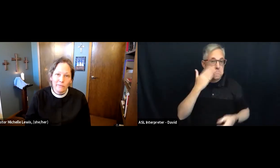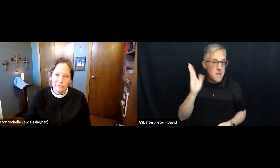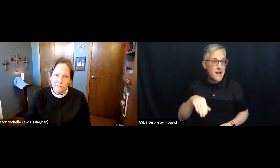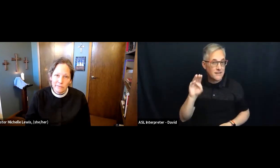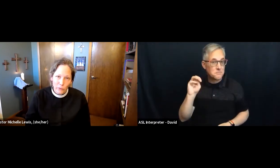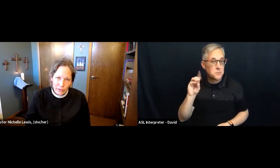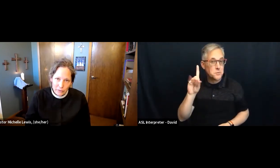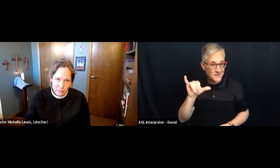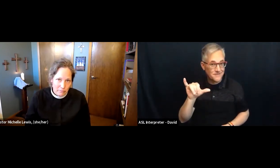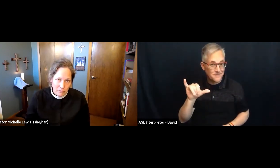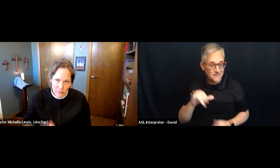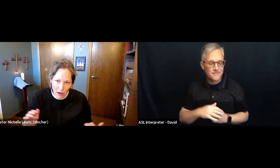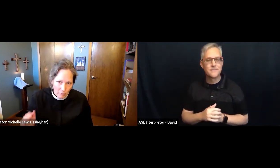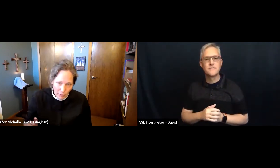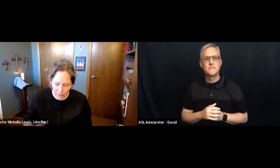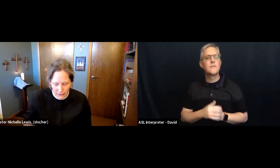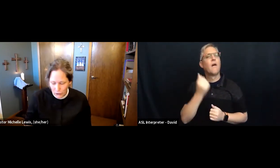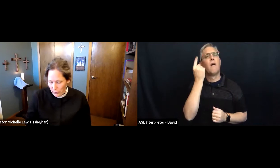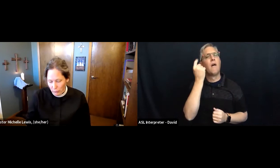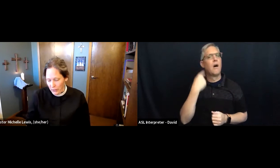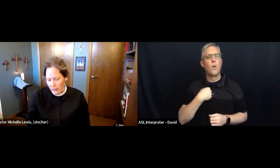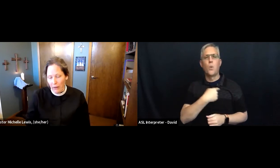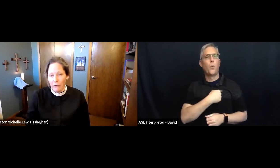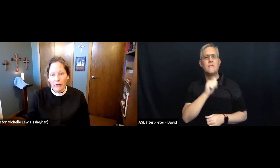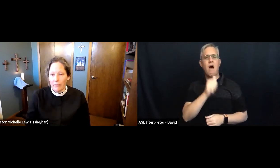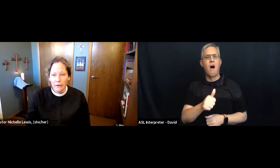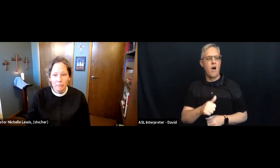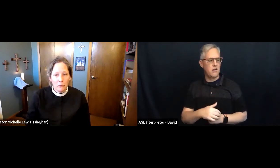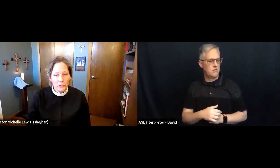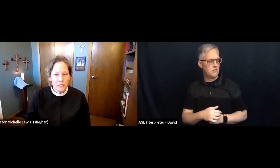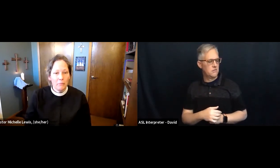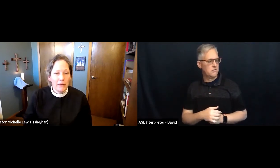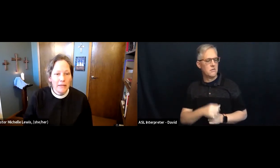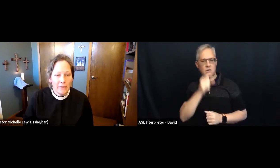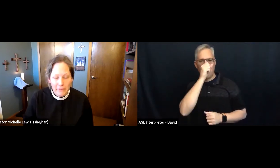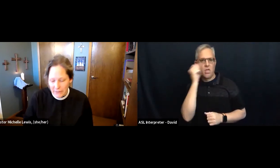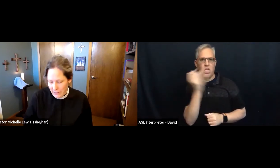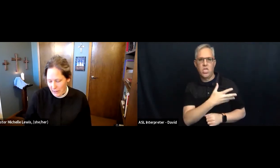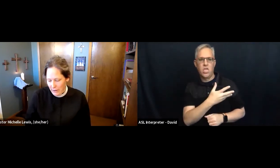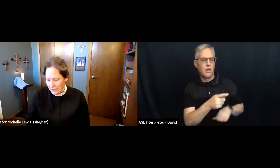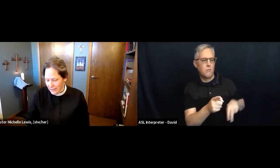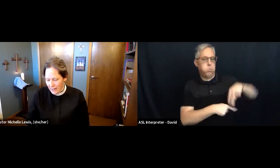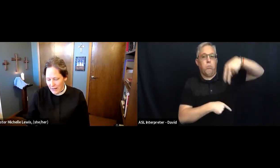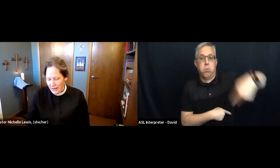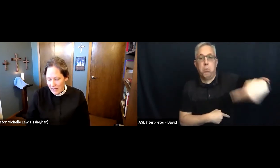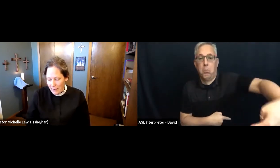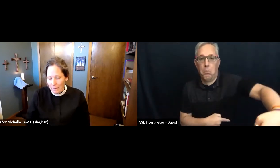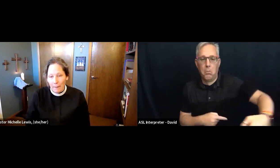Now, we don't on purpose trip one another or push somebody down the stairs.